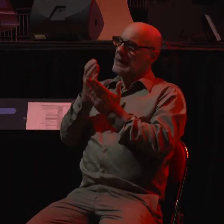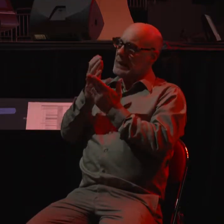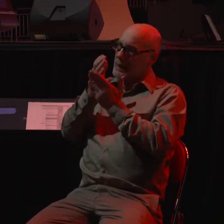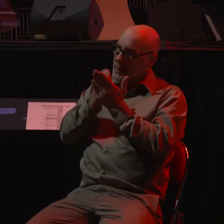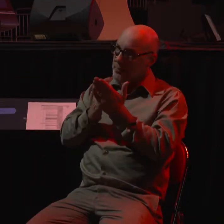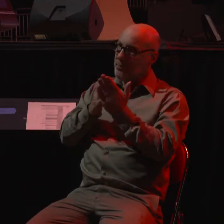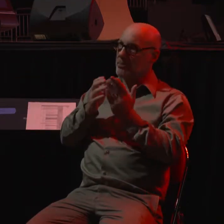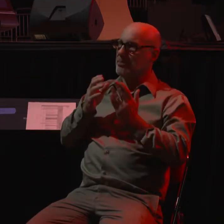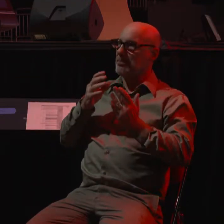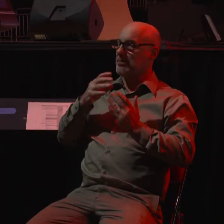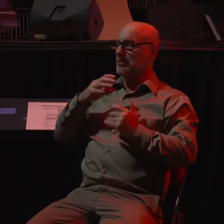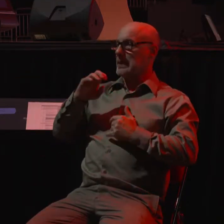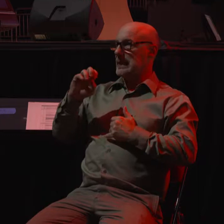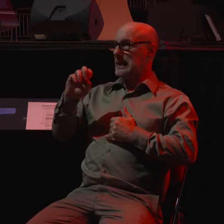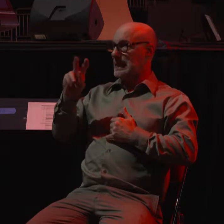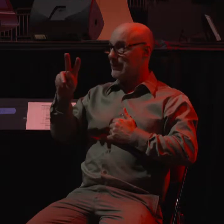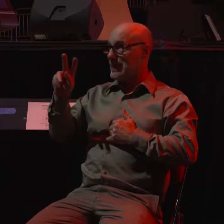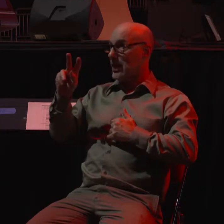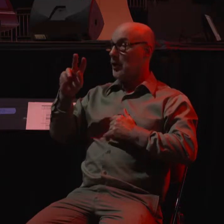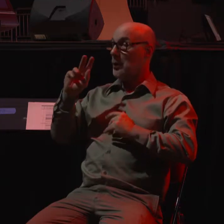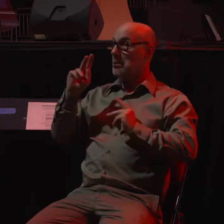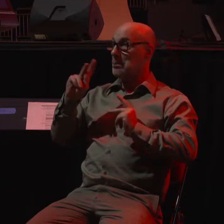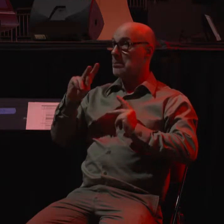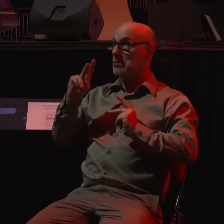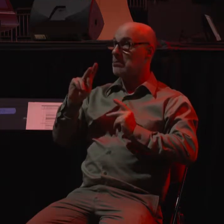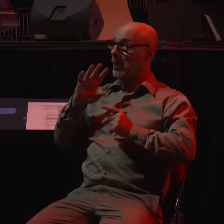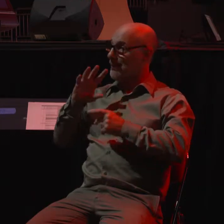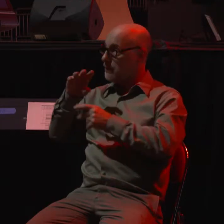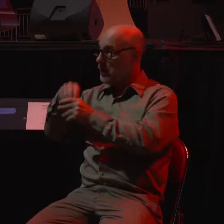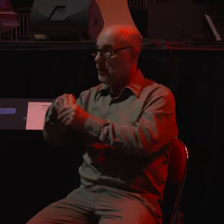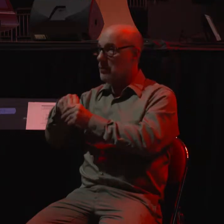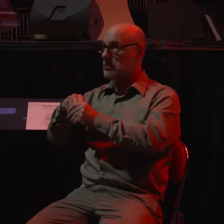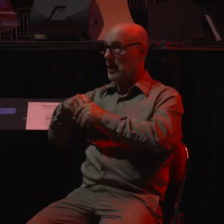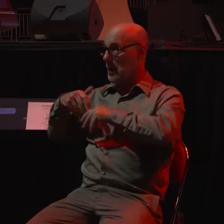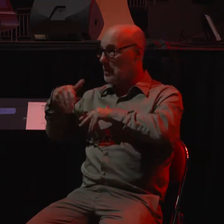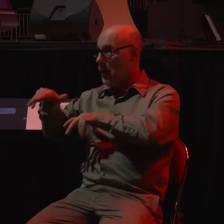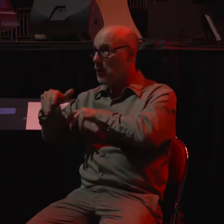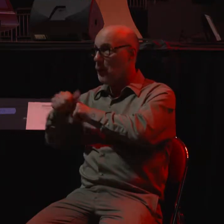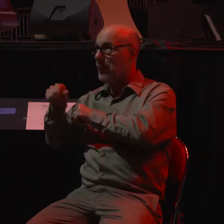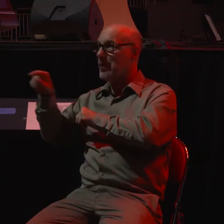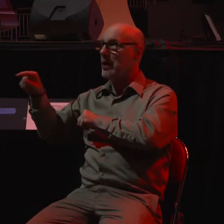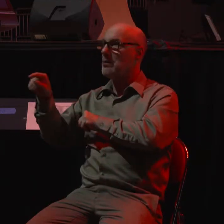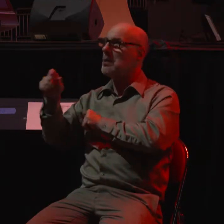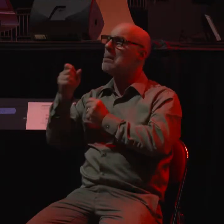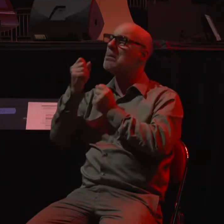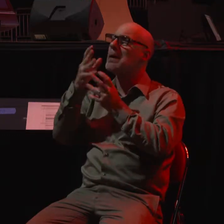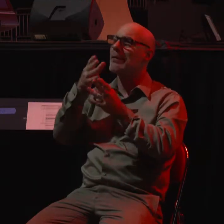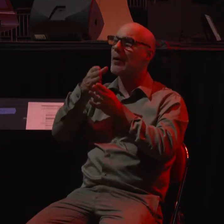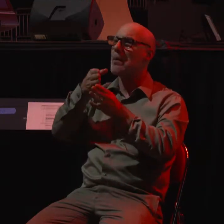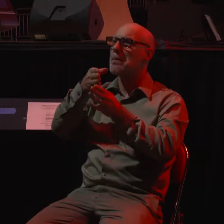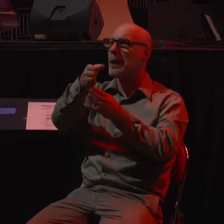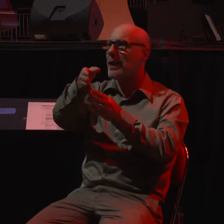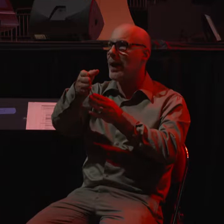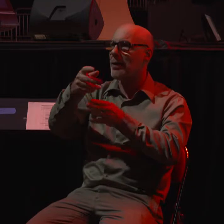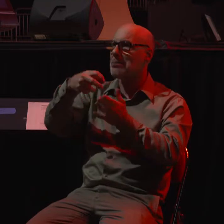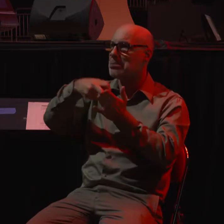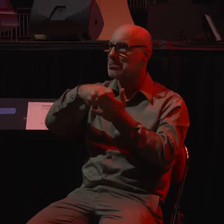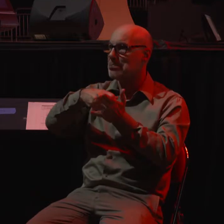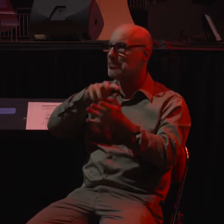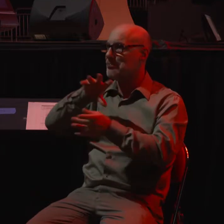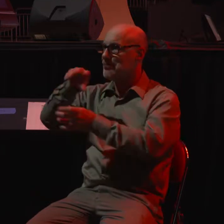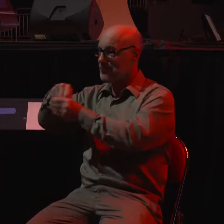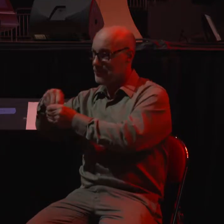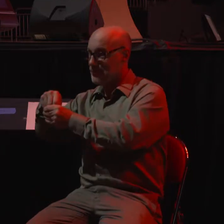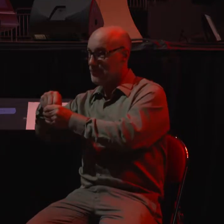identify with him, people who would march. Many of those would be mainline Protestants. So I think